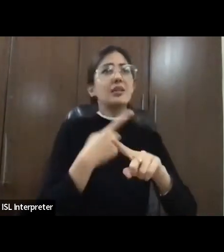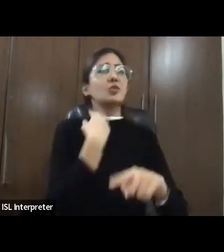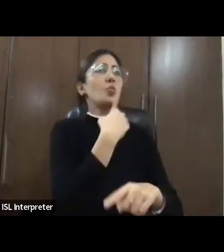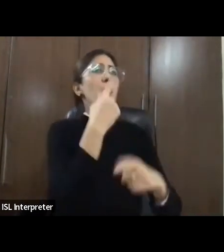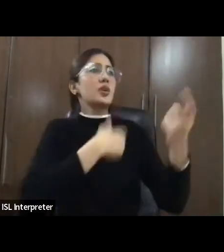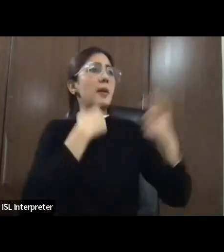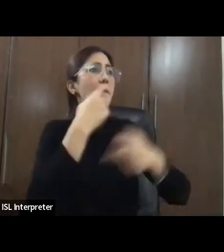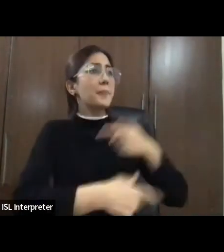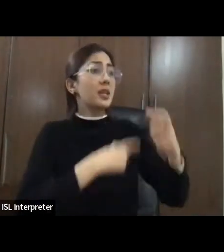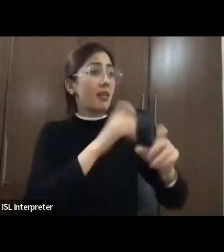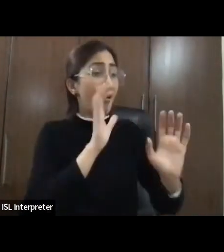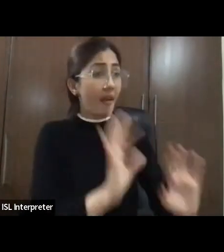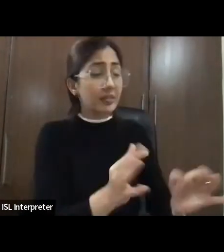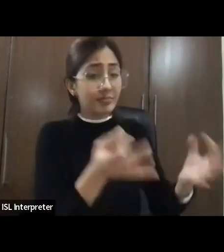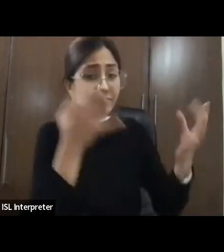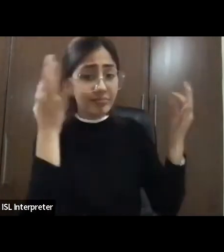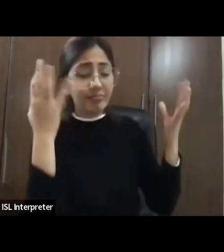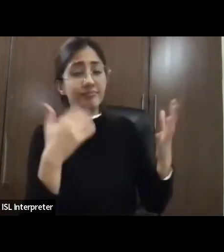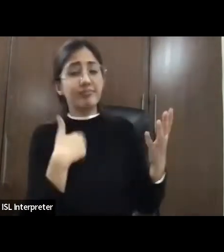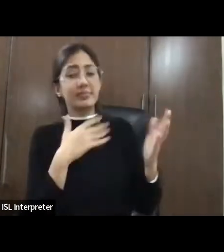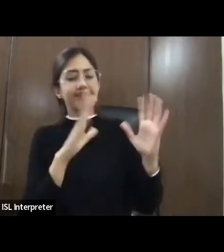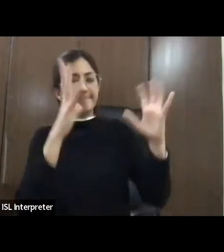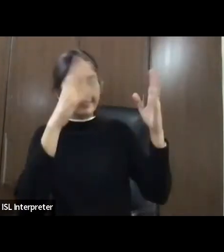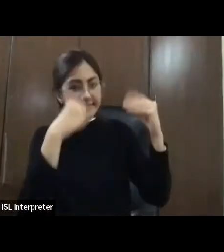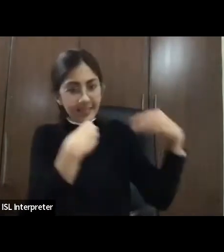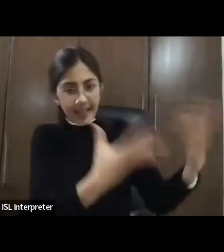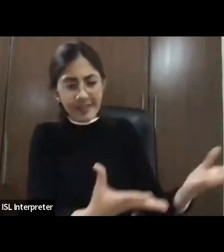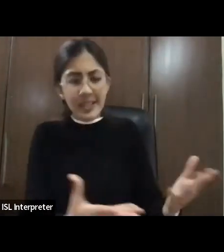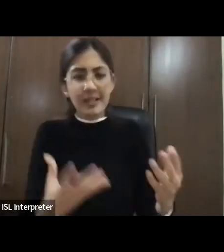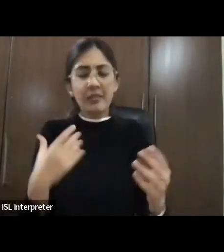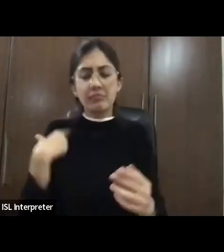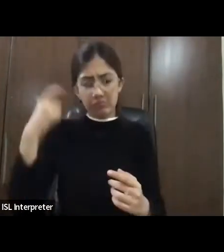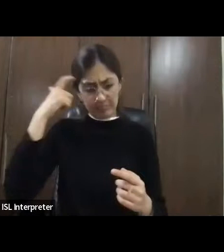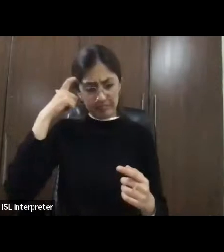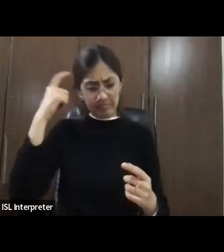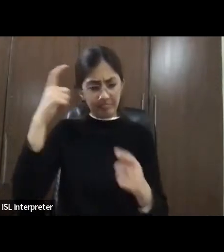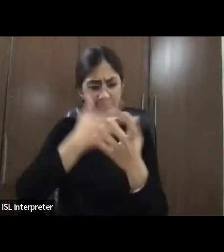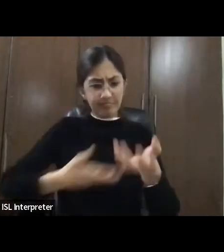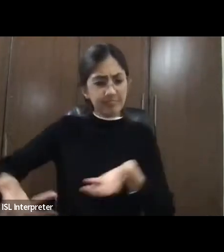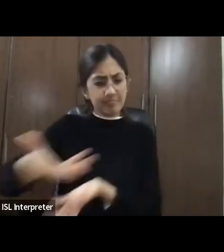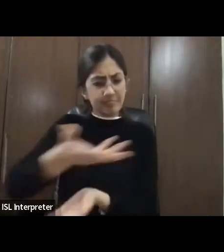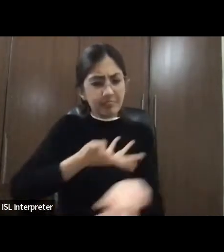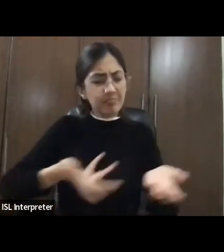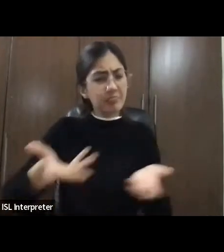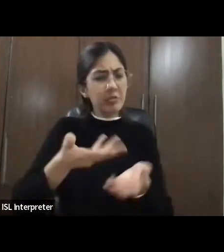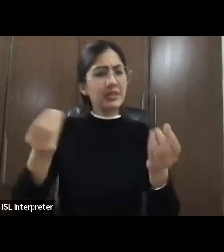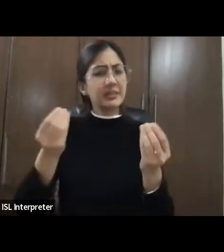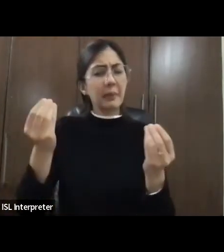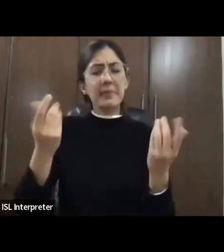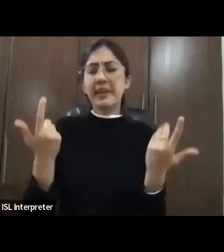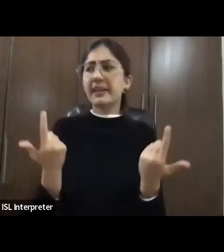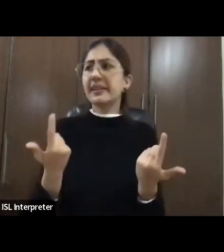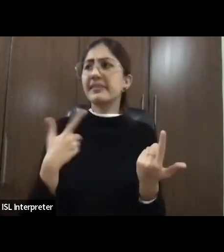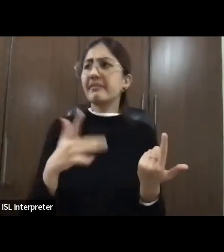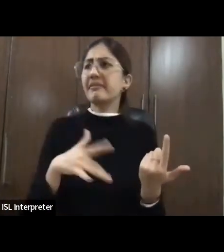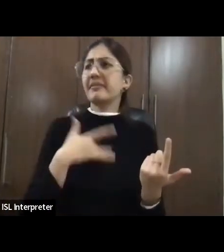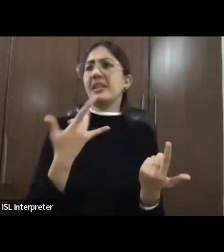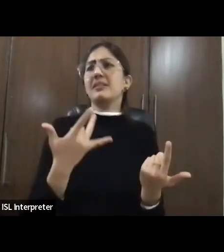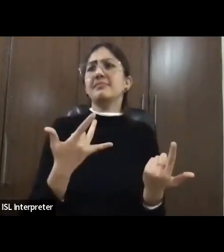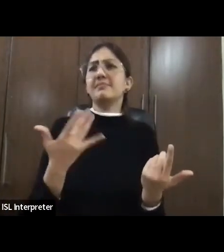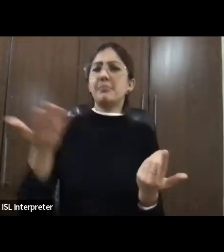so on? And we brought this entire issue center stage from something which was